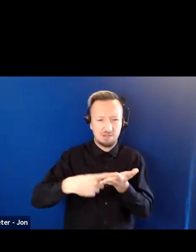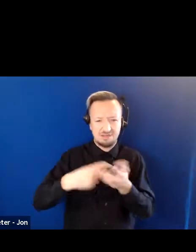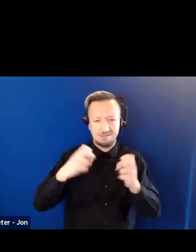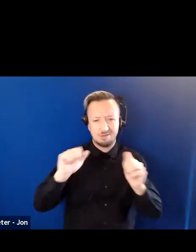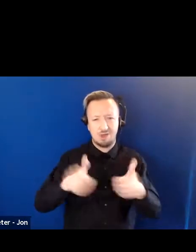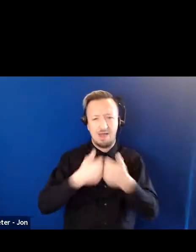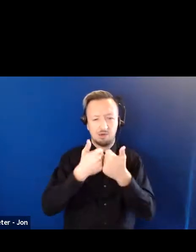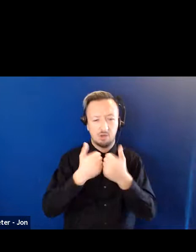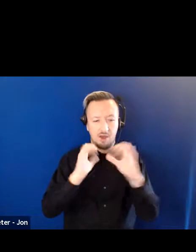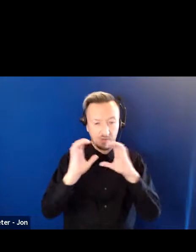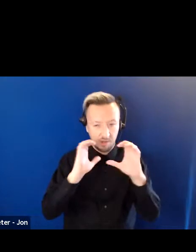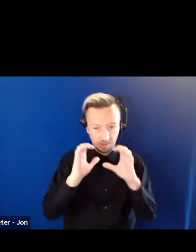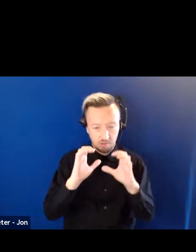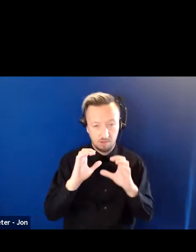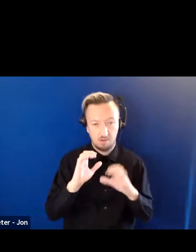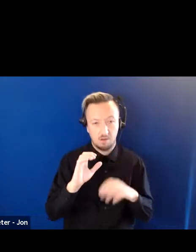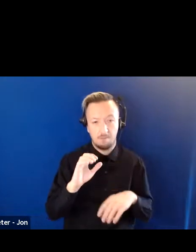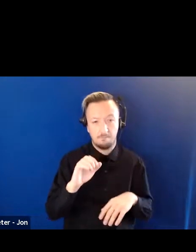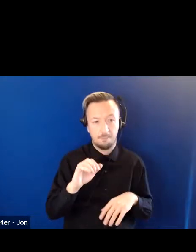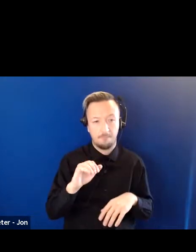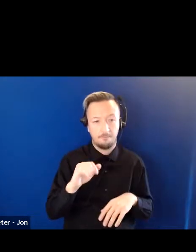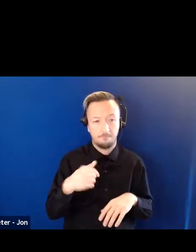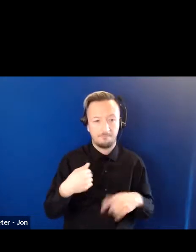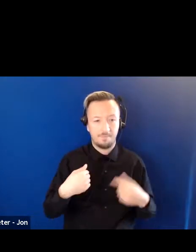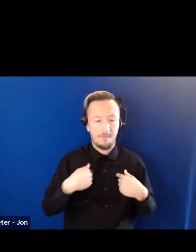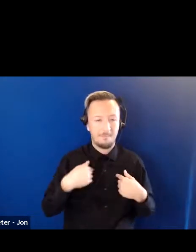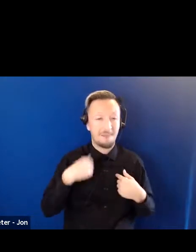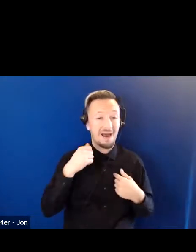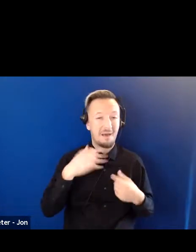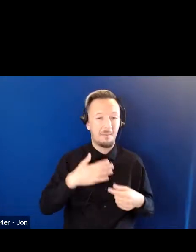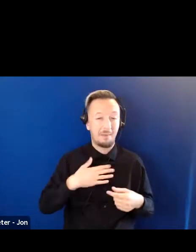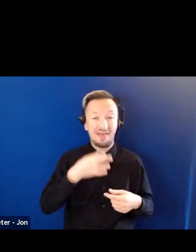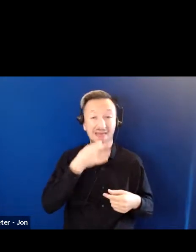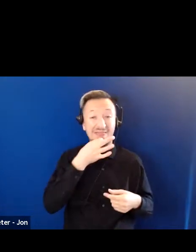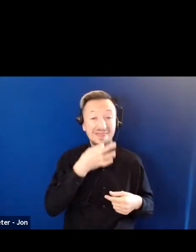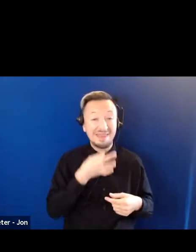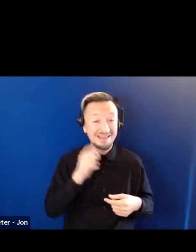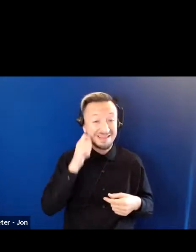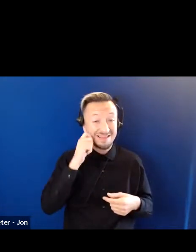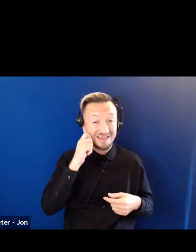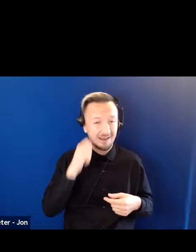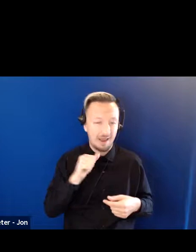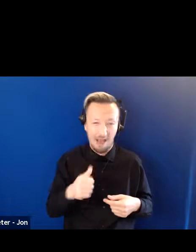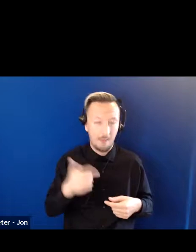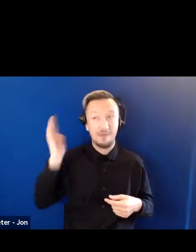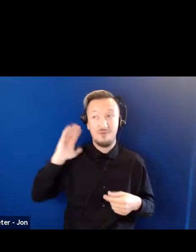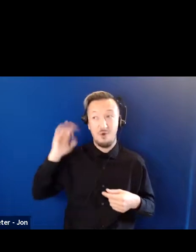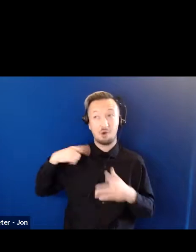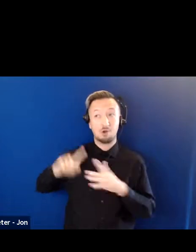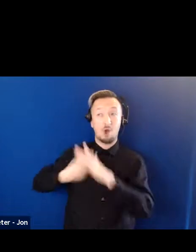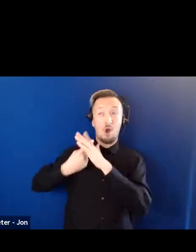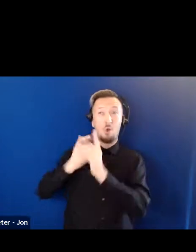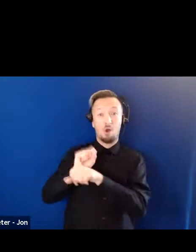have, I don't have thin skin anymore. I think when I first got into this position, I did, but I